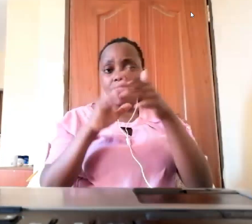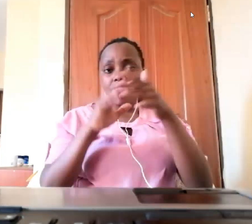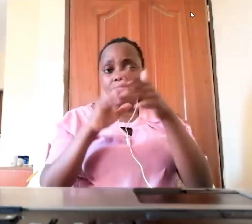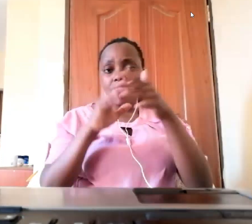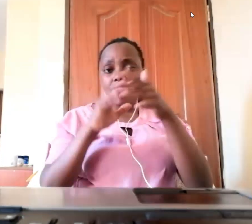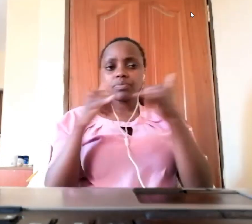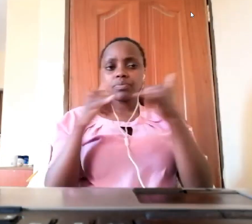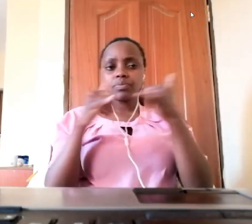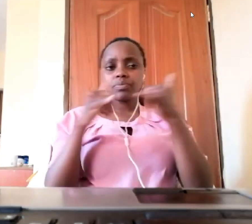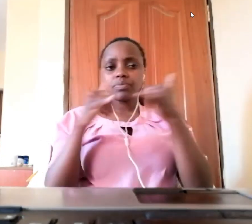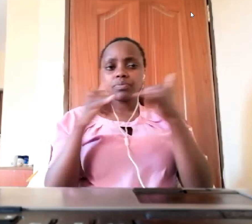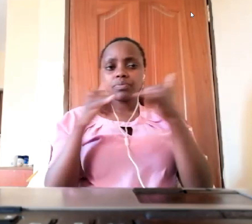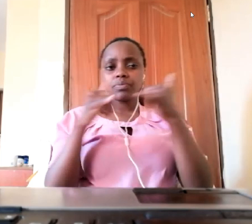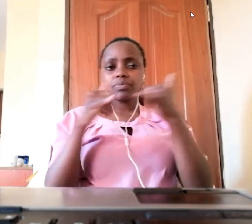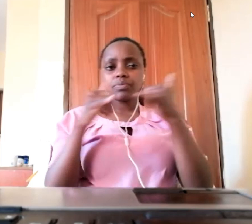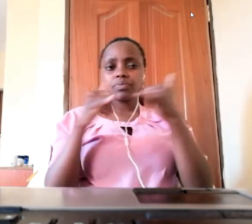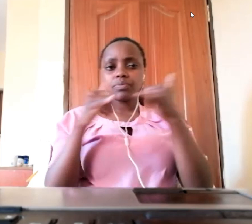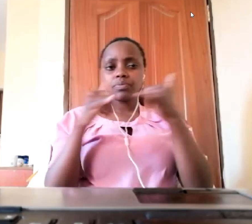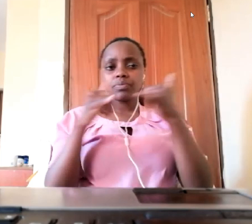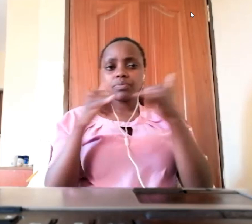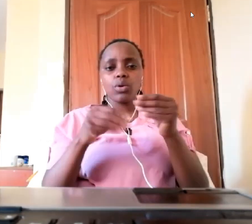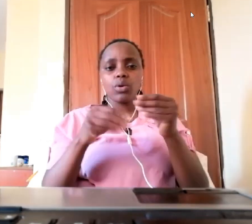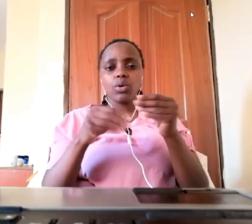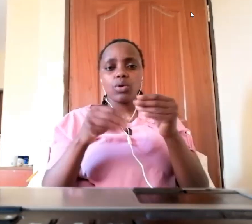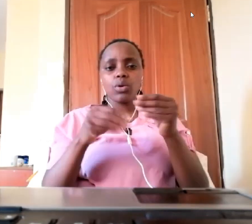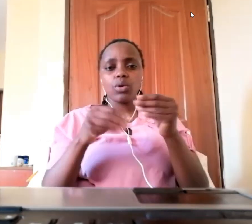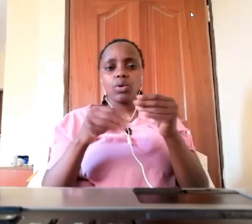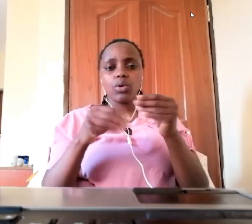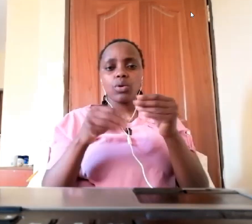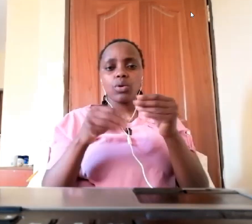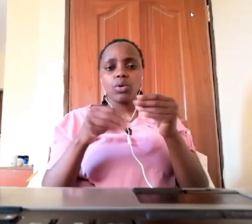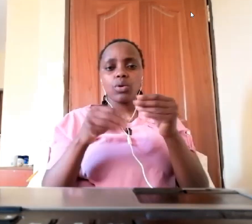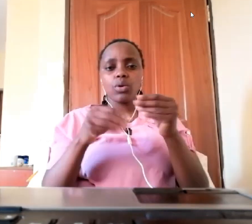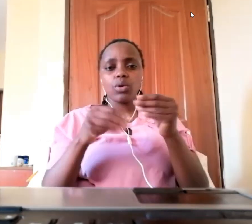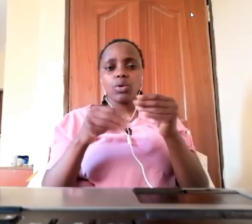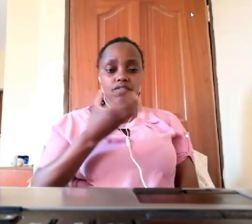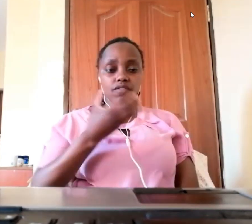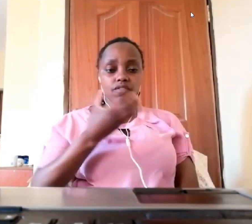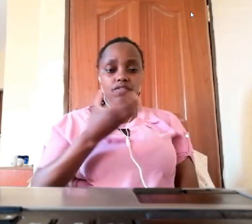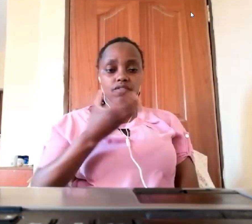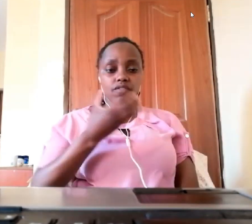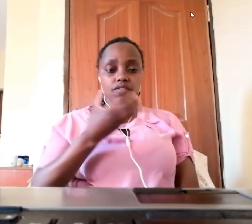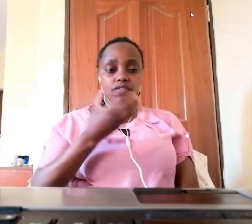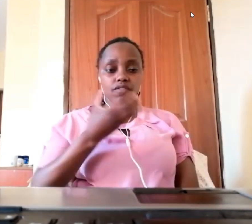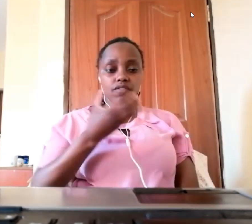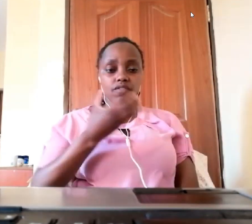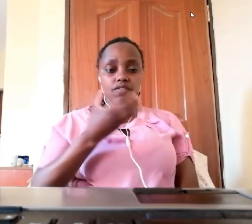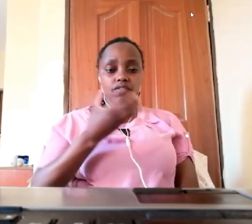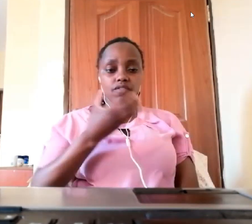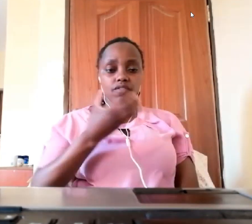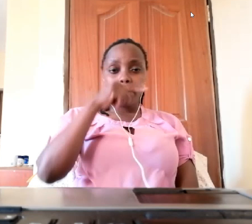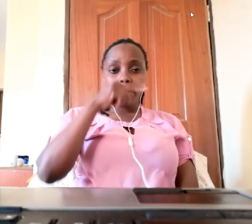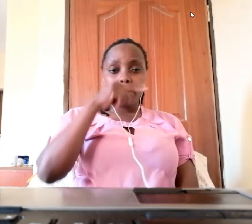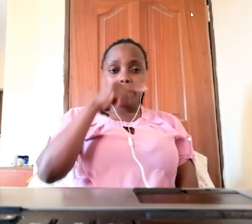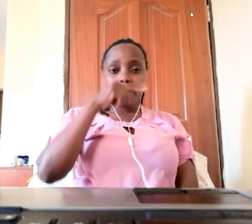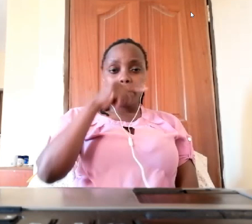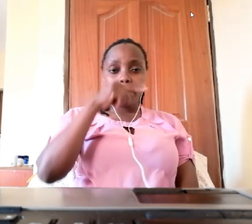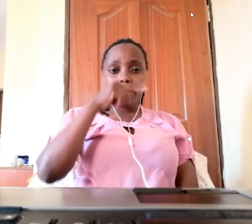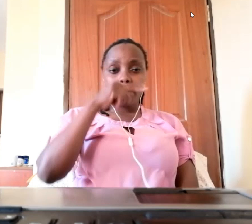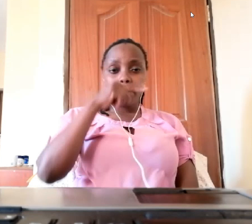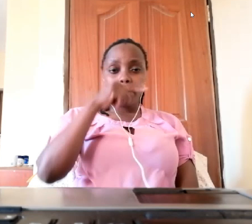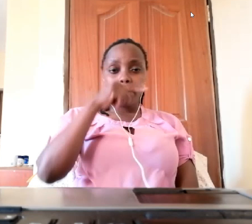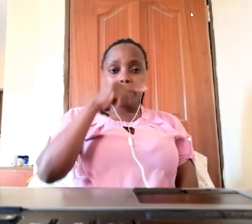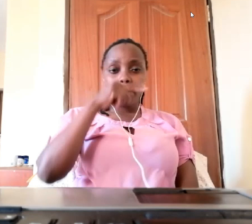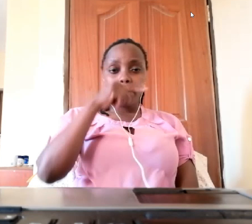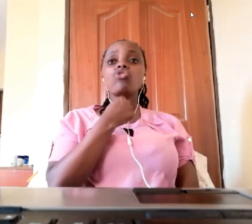Charter, we submit a report as part of our annual activities that we submit to the Executive Council, which is one of the policy organs